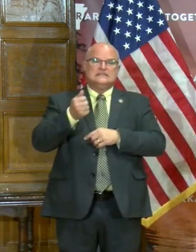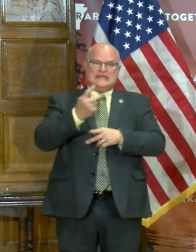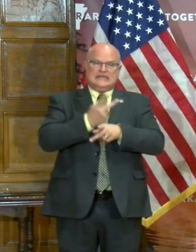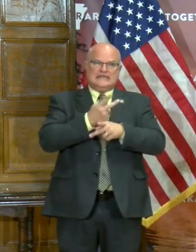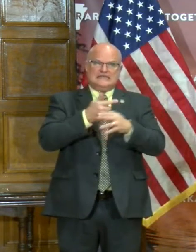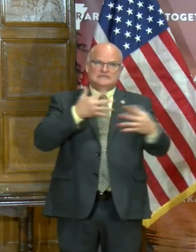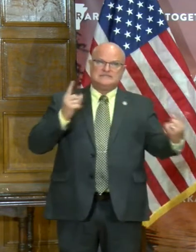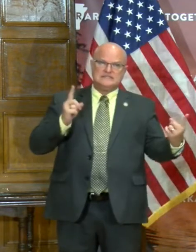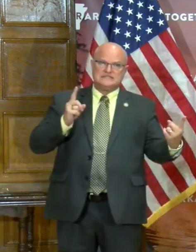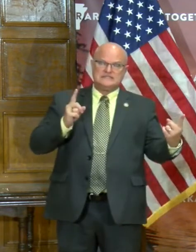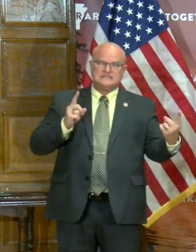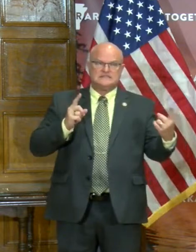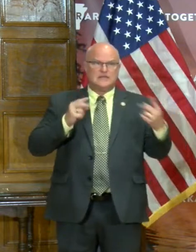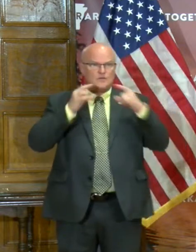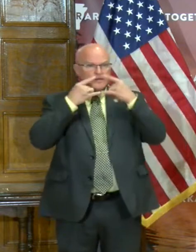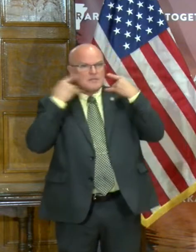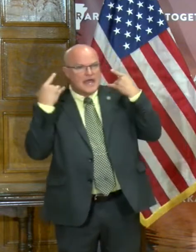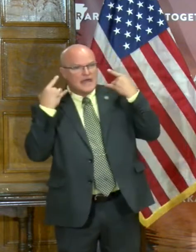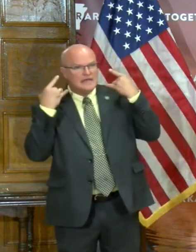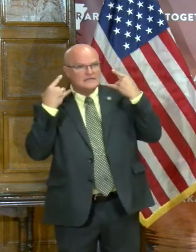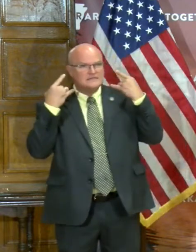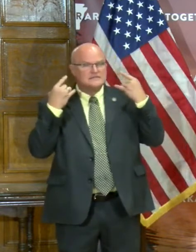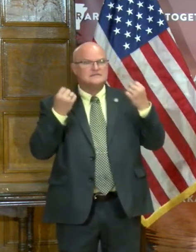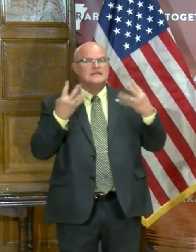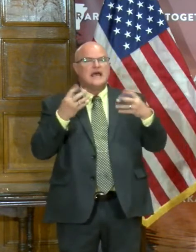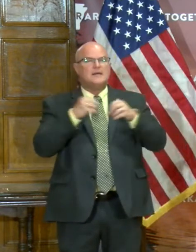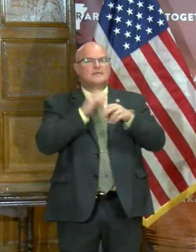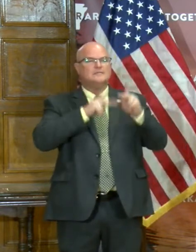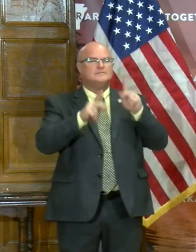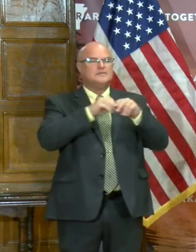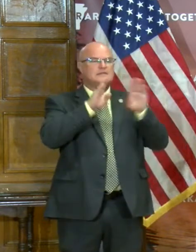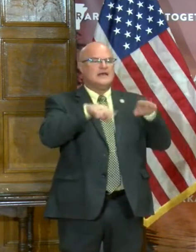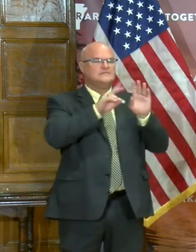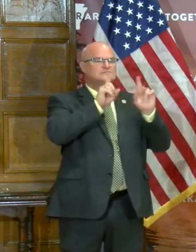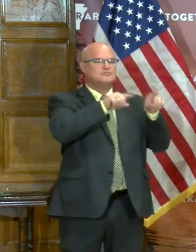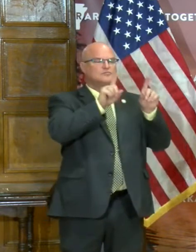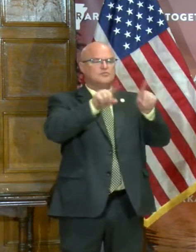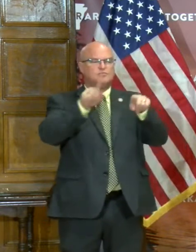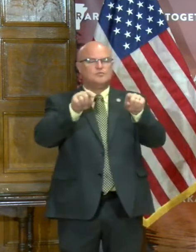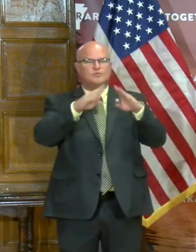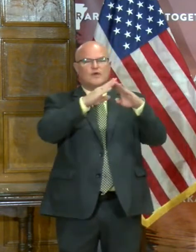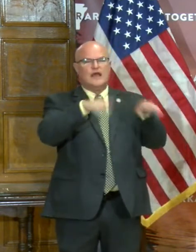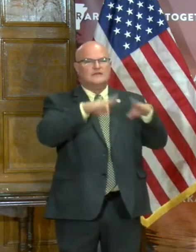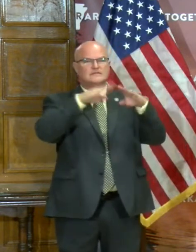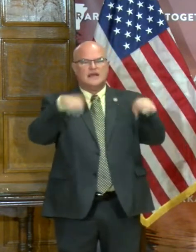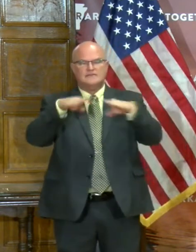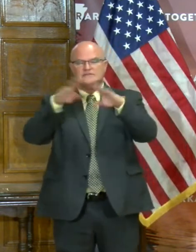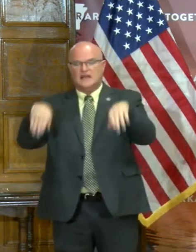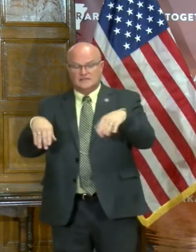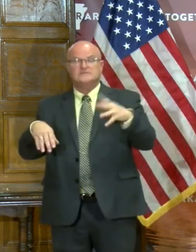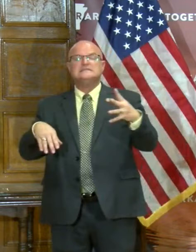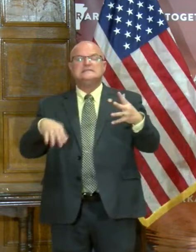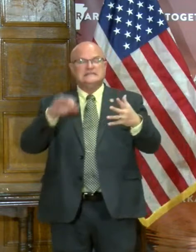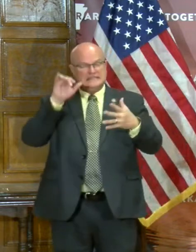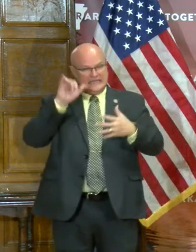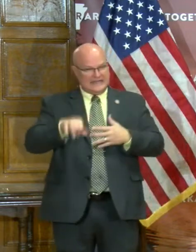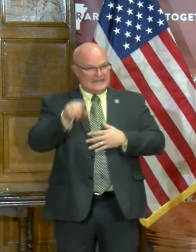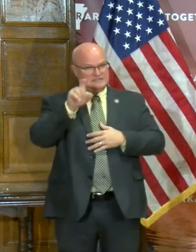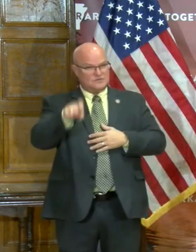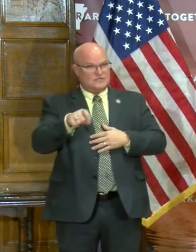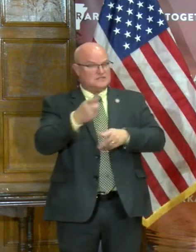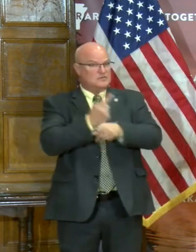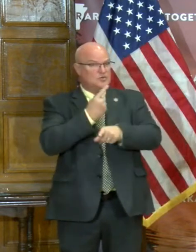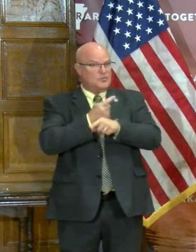keep distance? Did they wear a mask? How many households have they been into? Did they, all of those are questions that are appropriate to